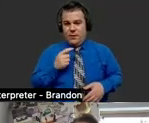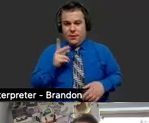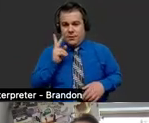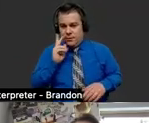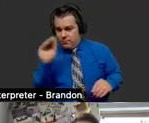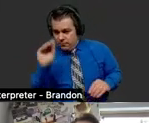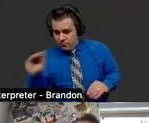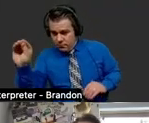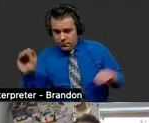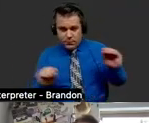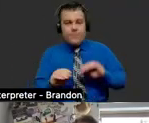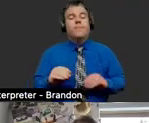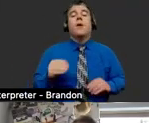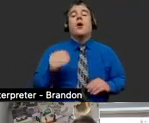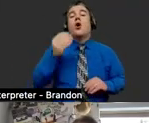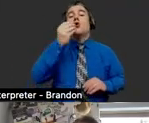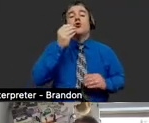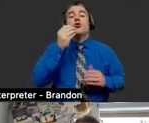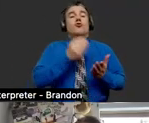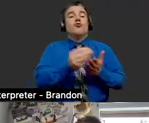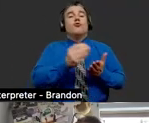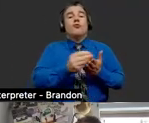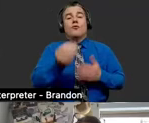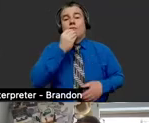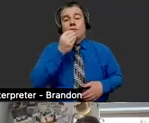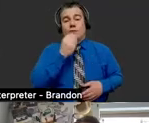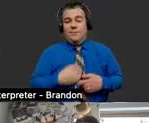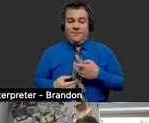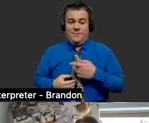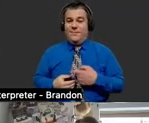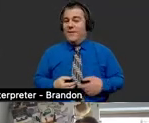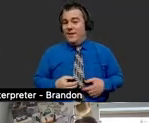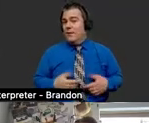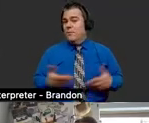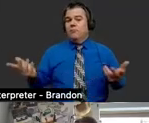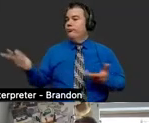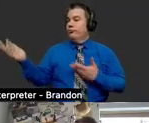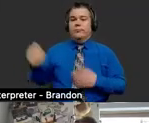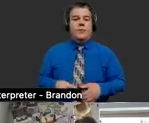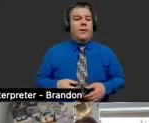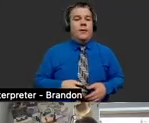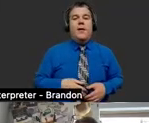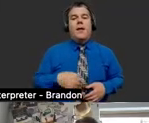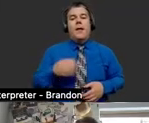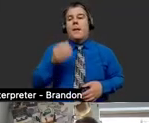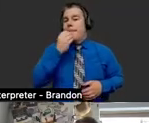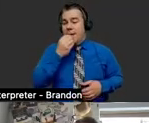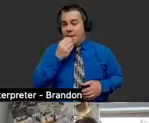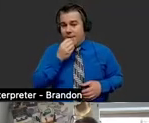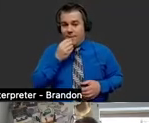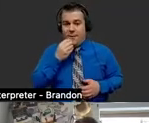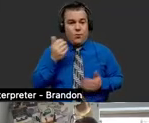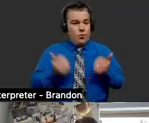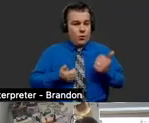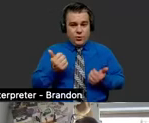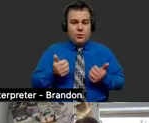There we go. Grocery list is right here. You click on your grocery list and boom, here's the meals and the grocery